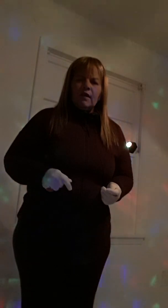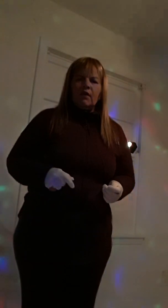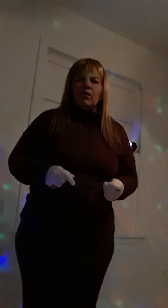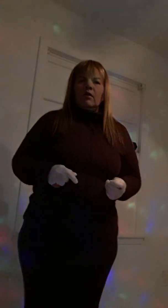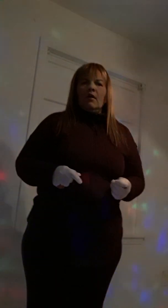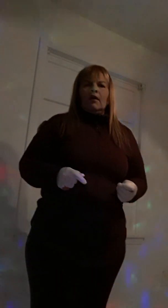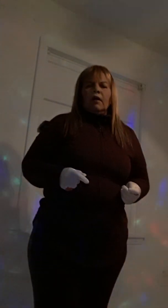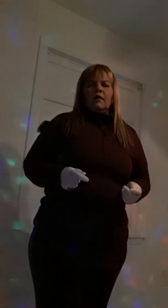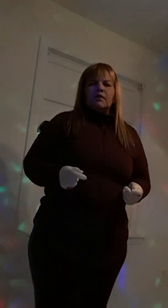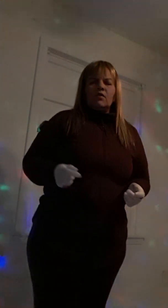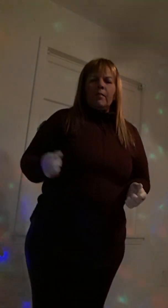recibido